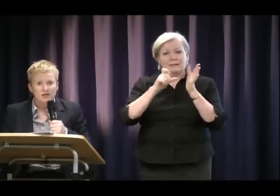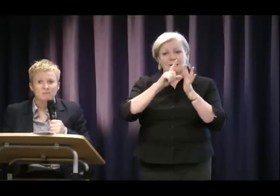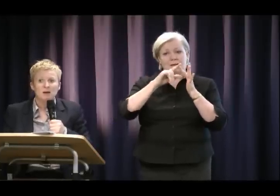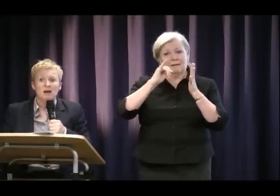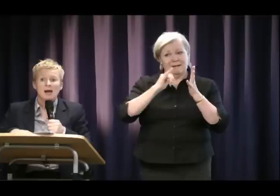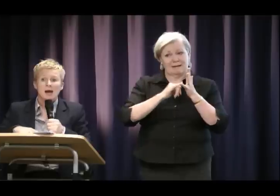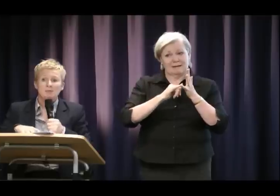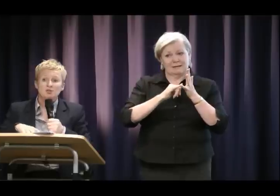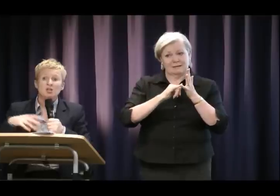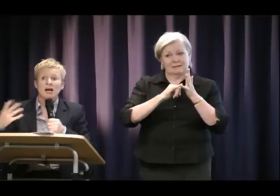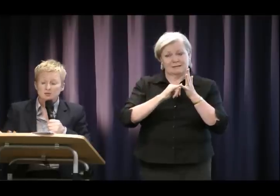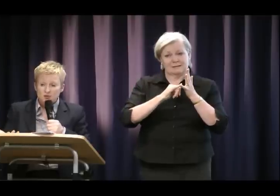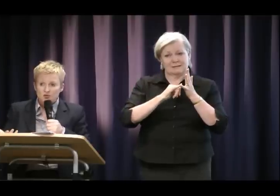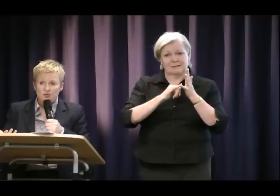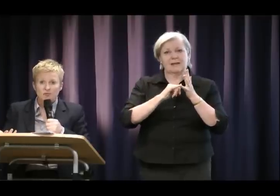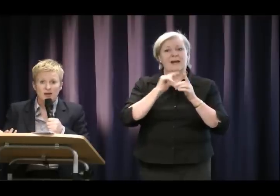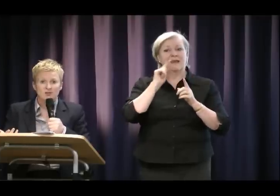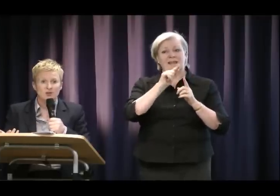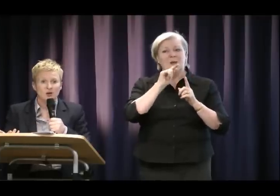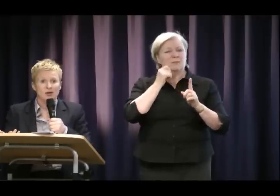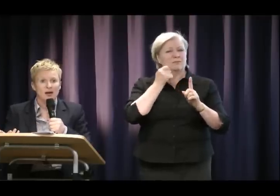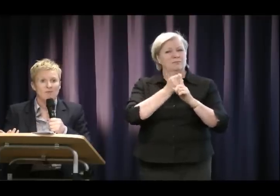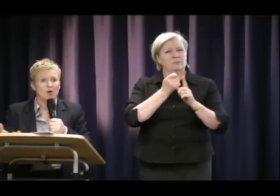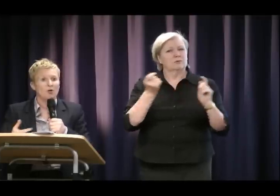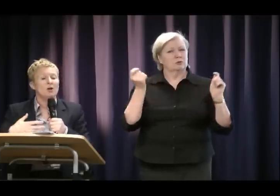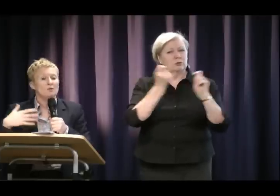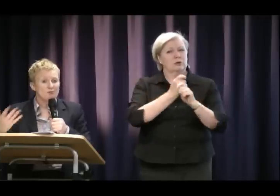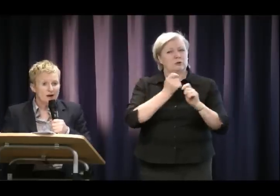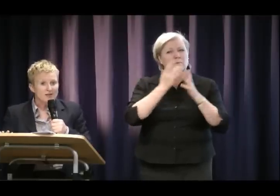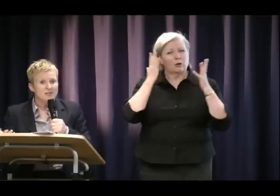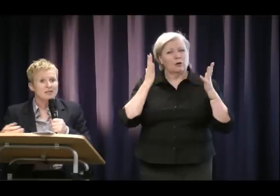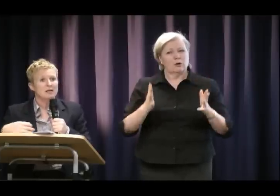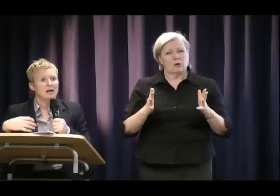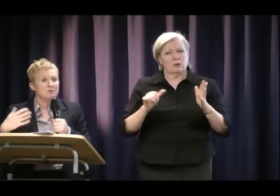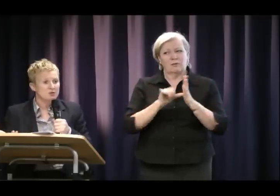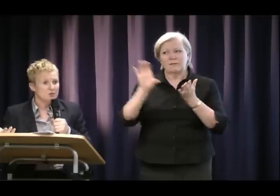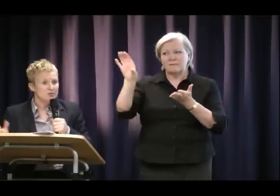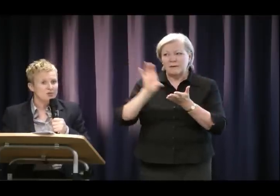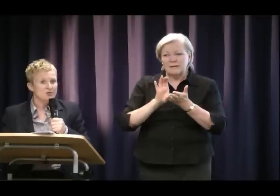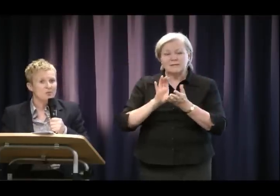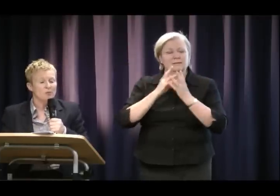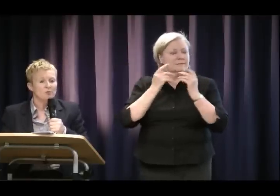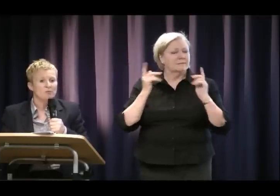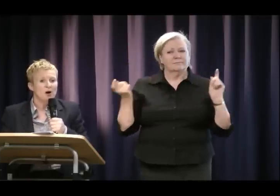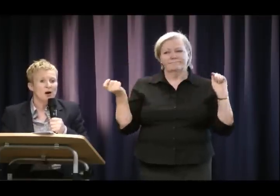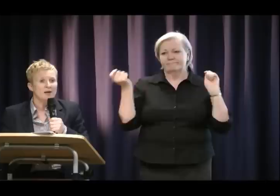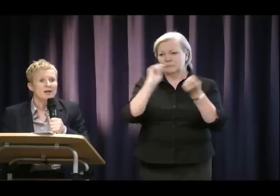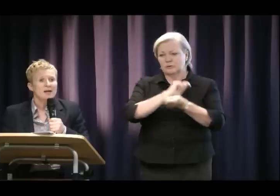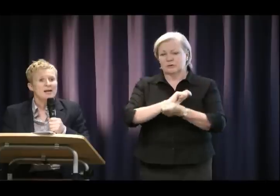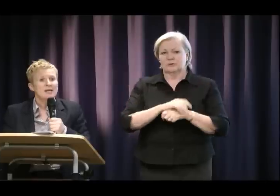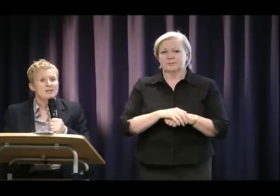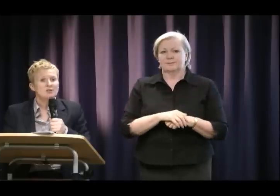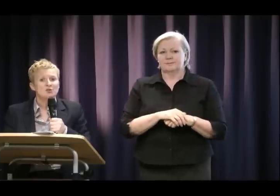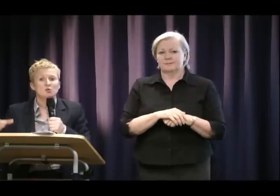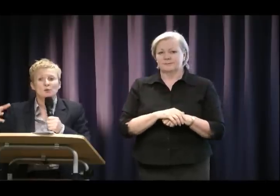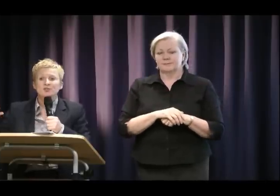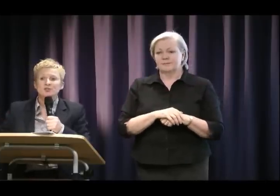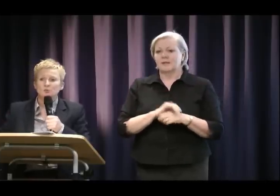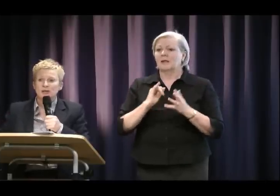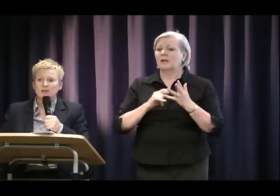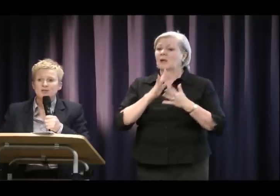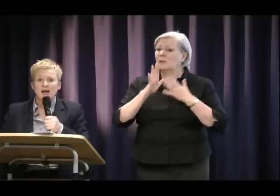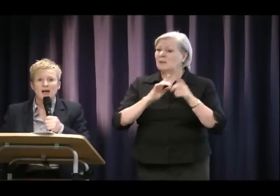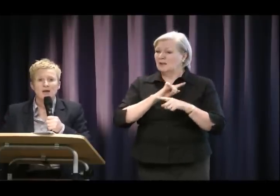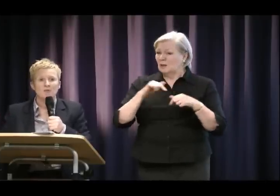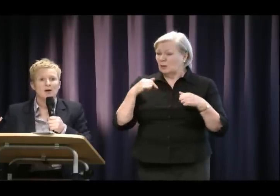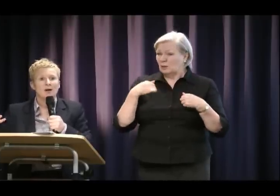Insurance Scheme and the changes that is going to have on funding and the services that we provide, is do we